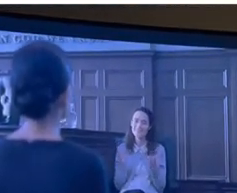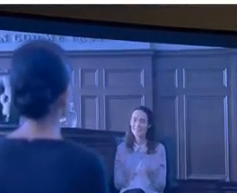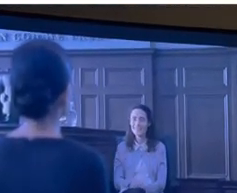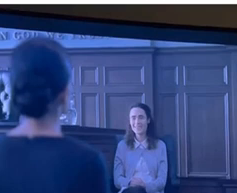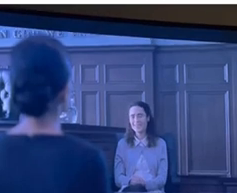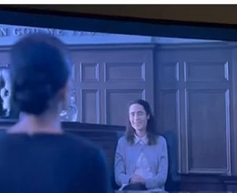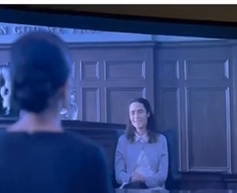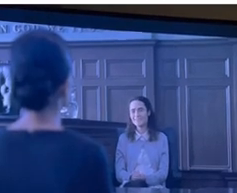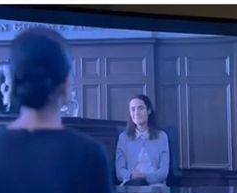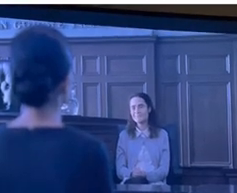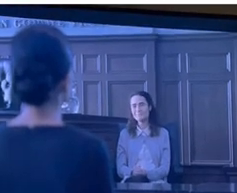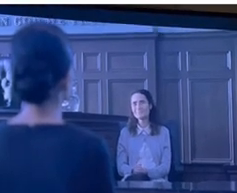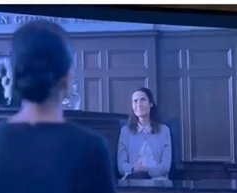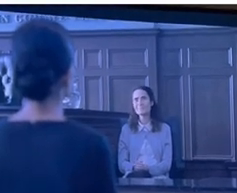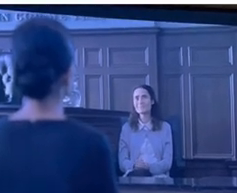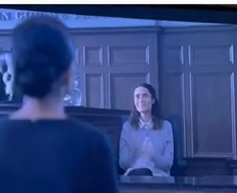she's so wonderful.